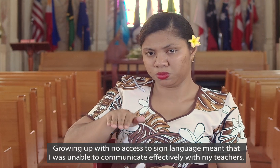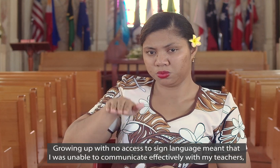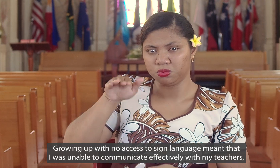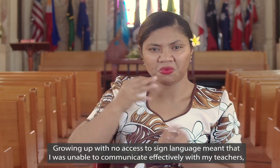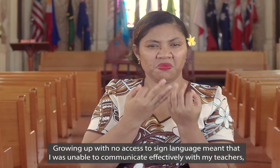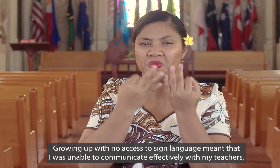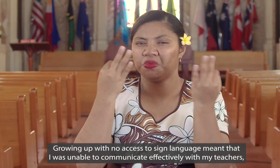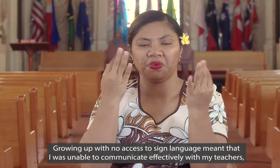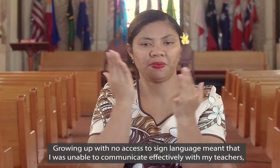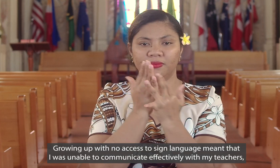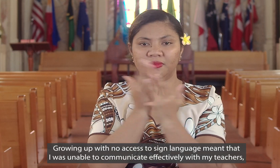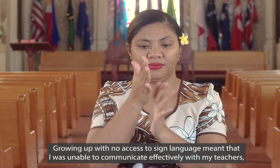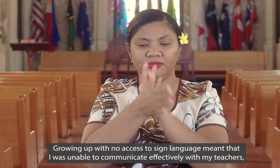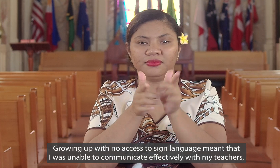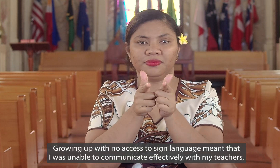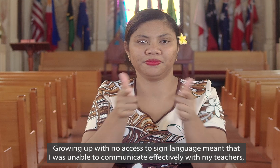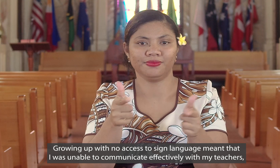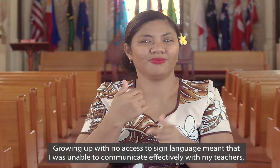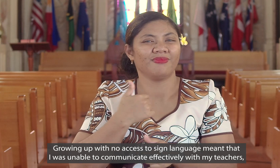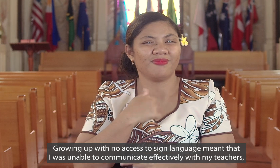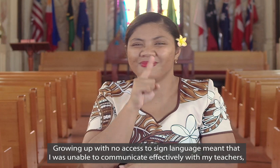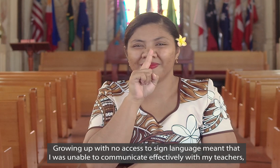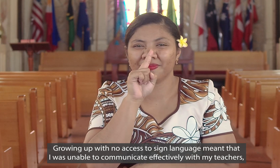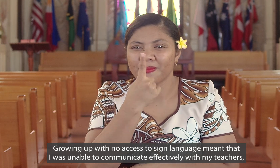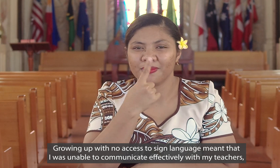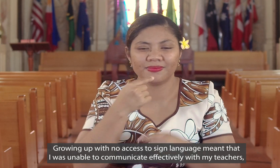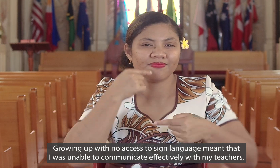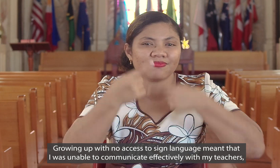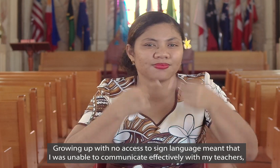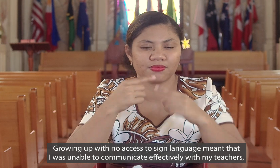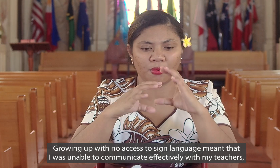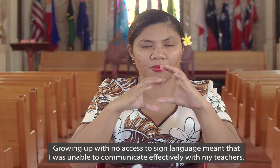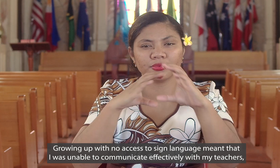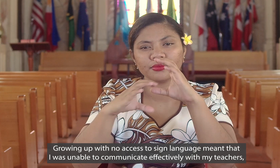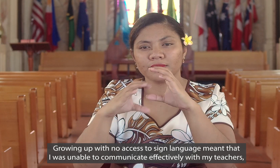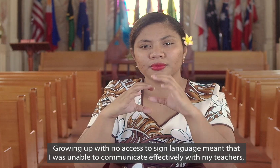Growing up with no access to sign language meant that I was unable to communicate effectively with my teachers,